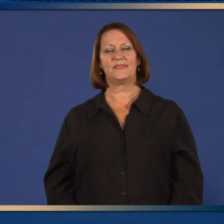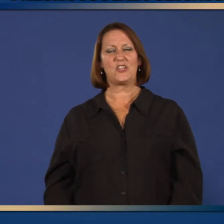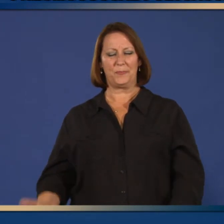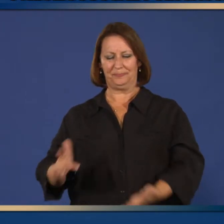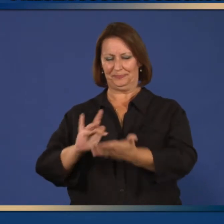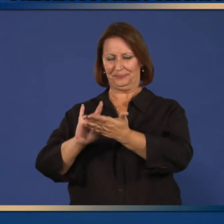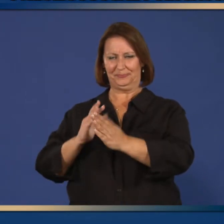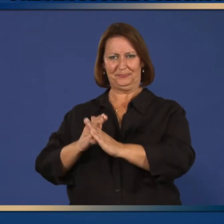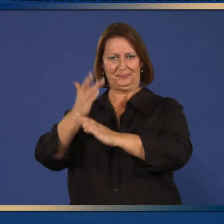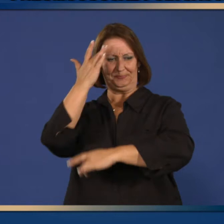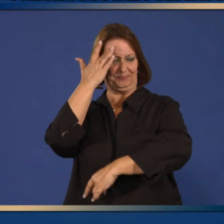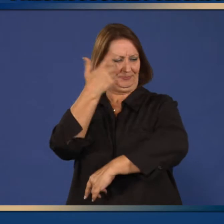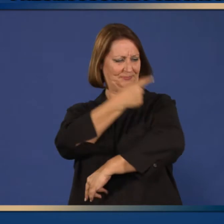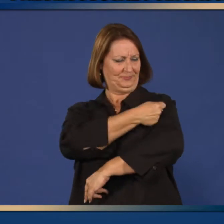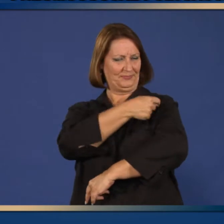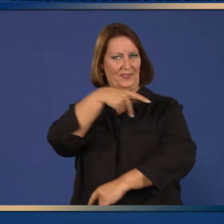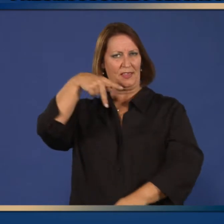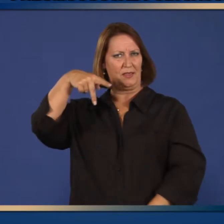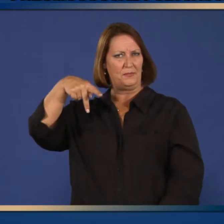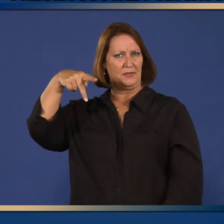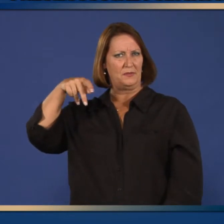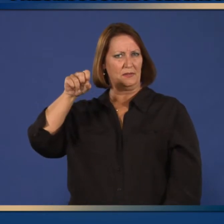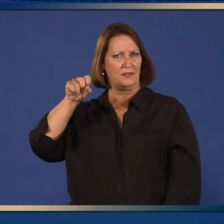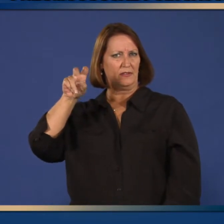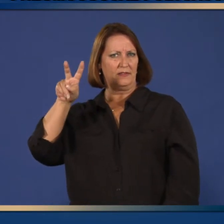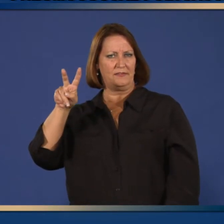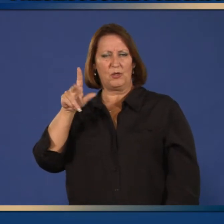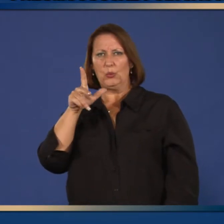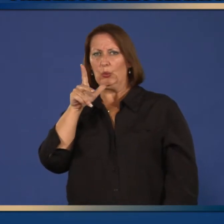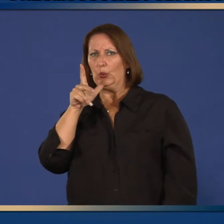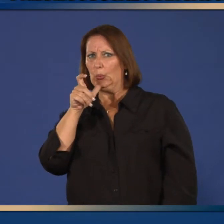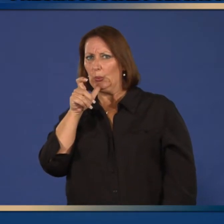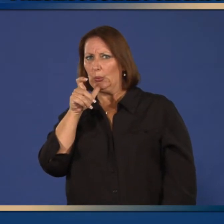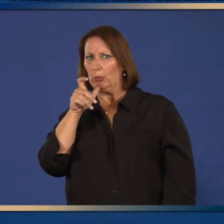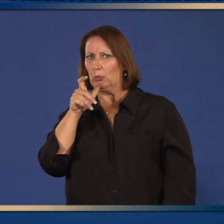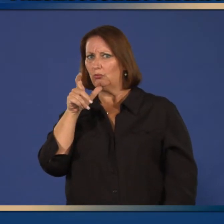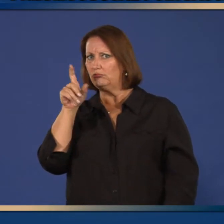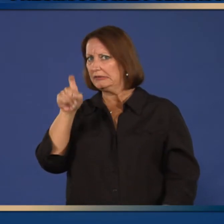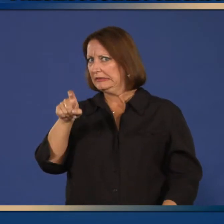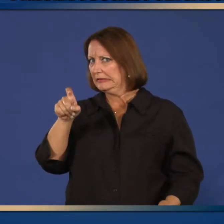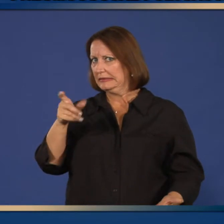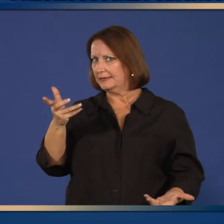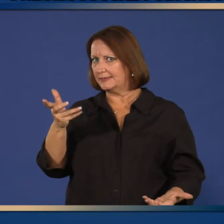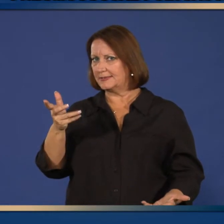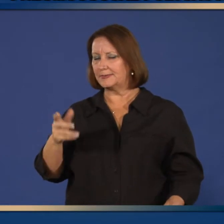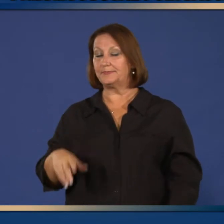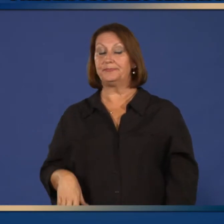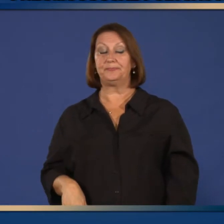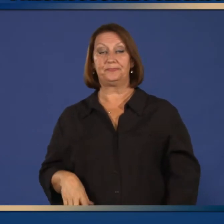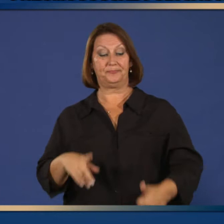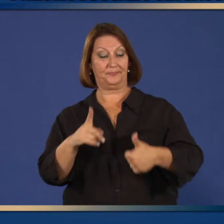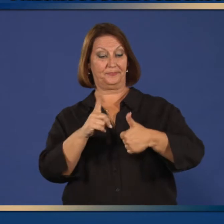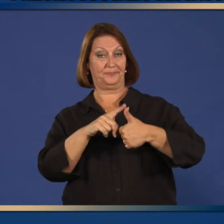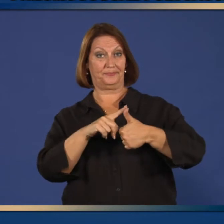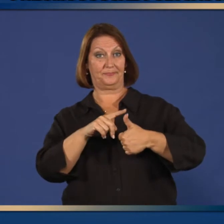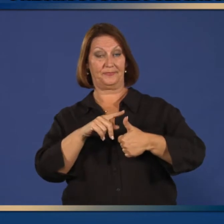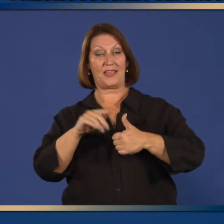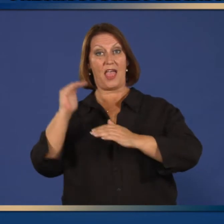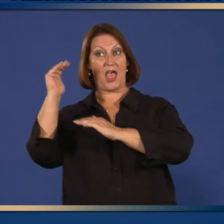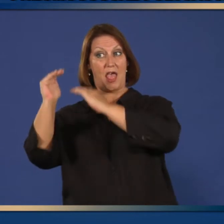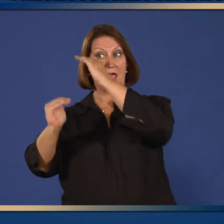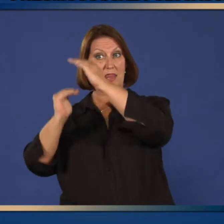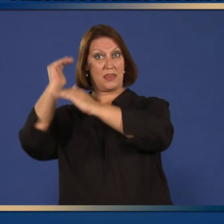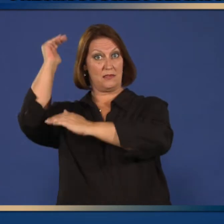All adults 65 years of age and